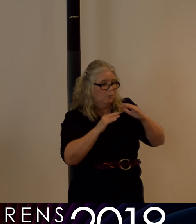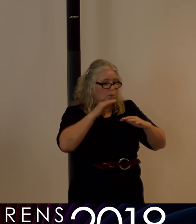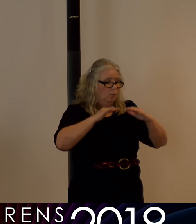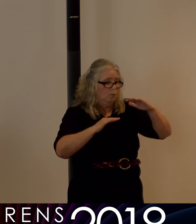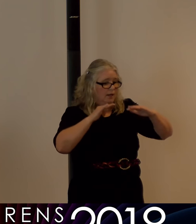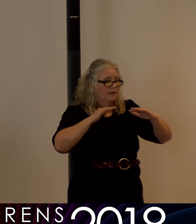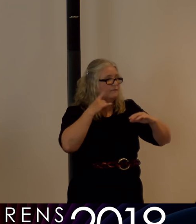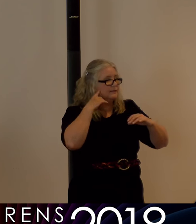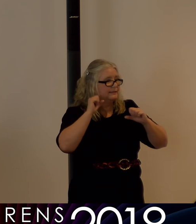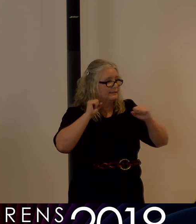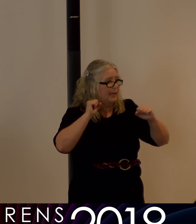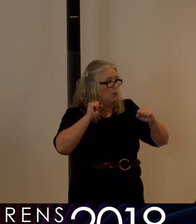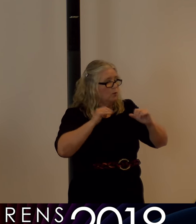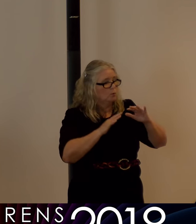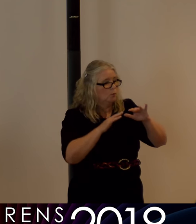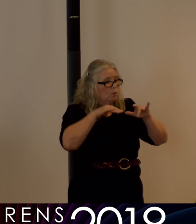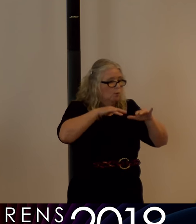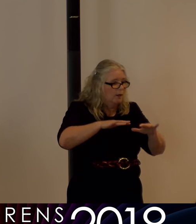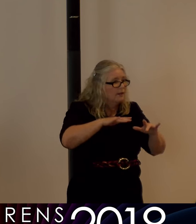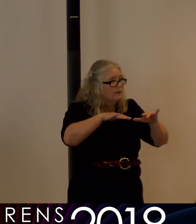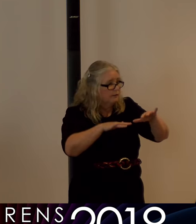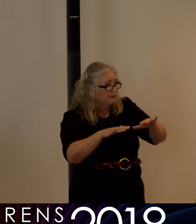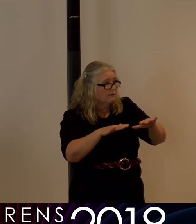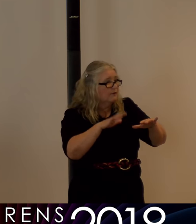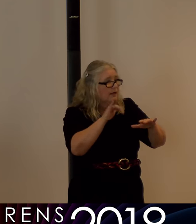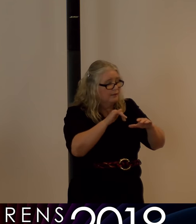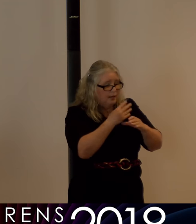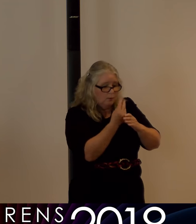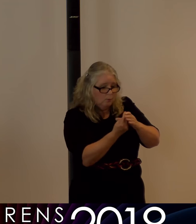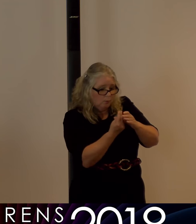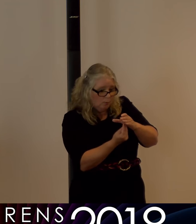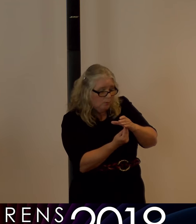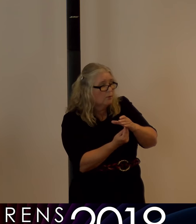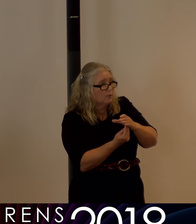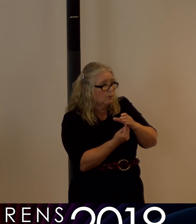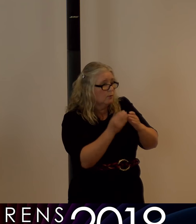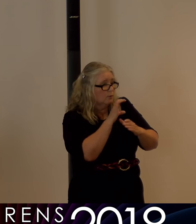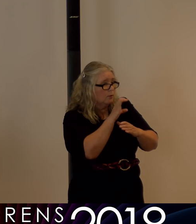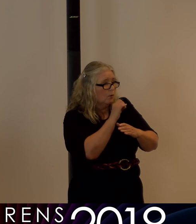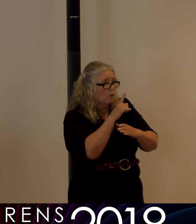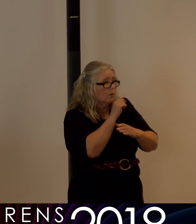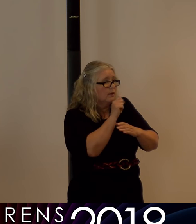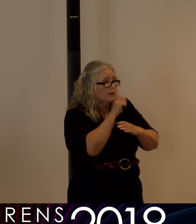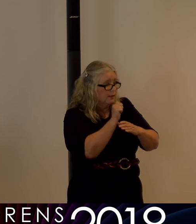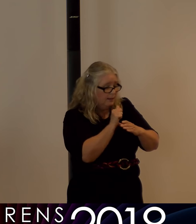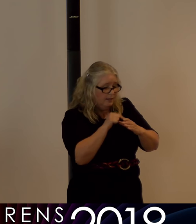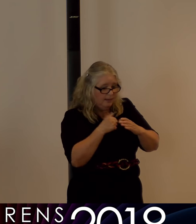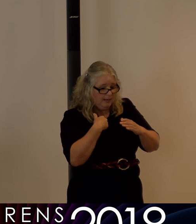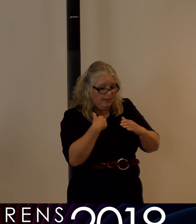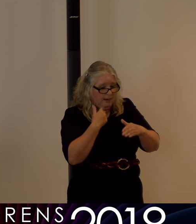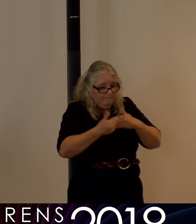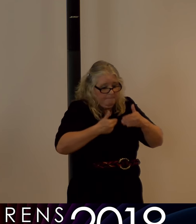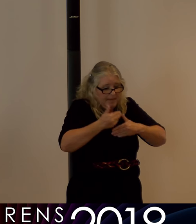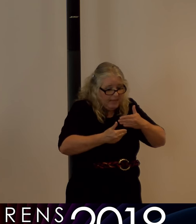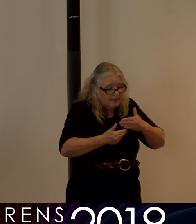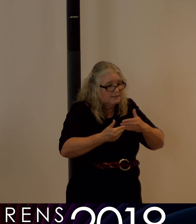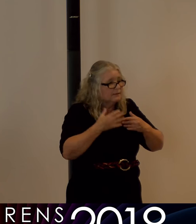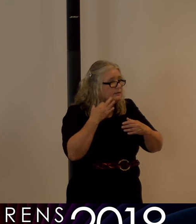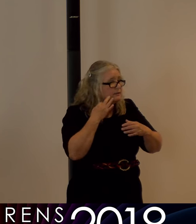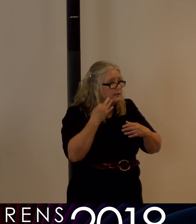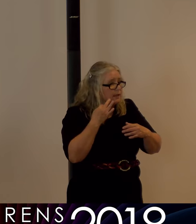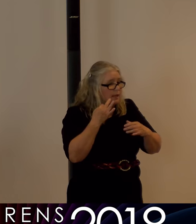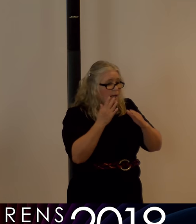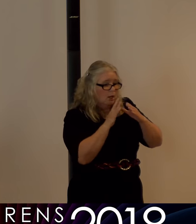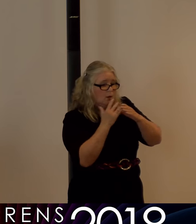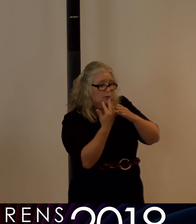wave, that in the cochlea, that snail-shaped structure, the wave of fluid passes over the hair cells, and